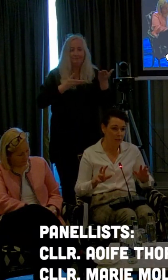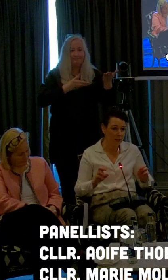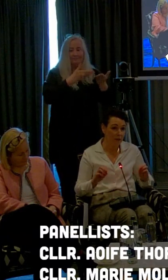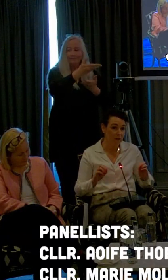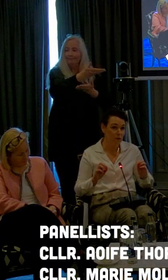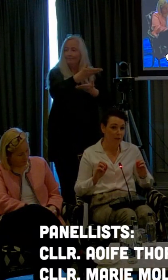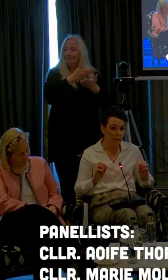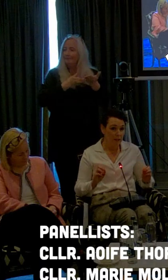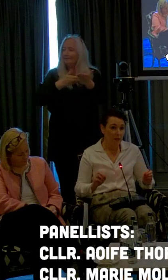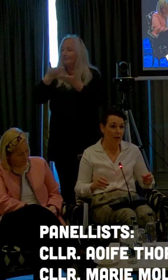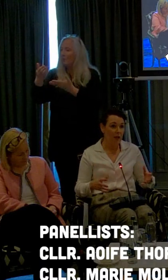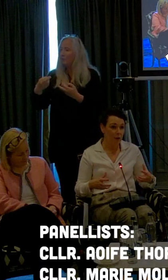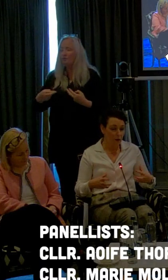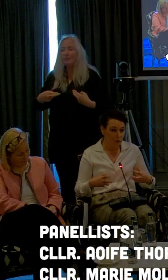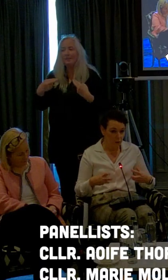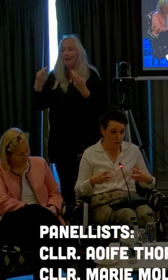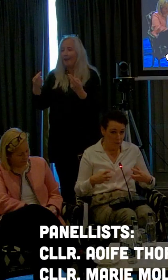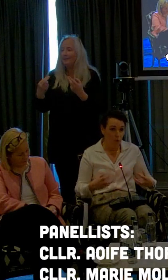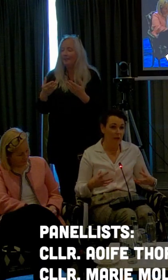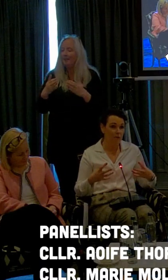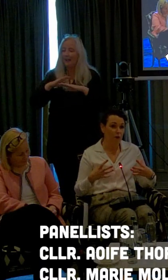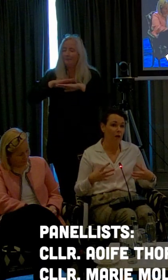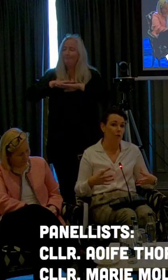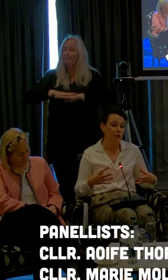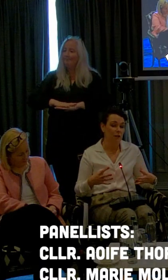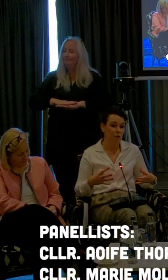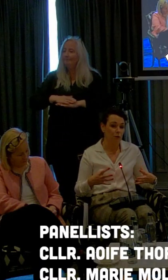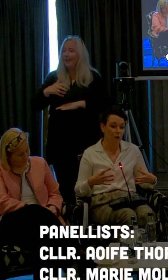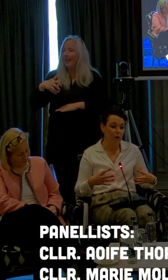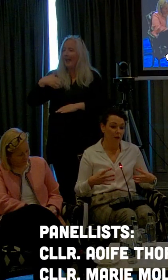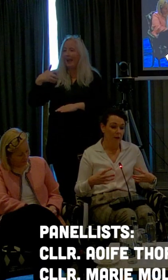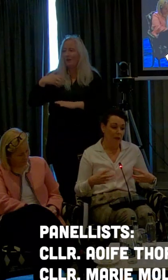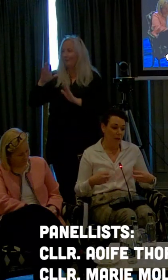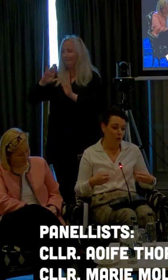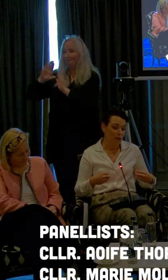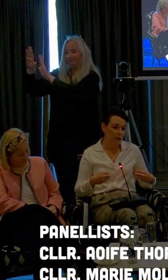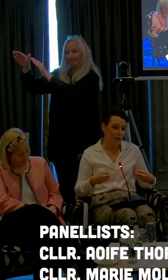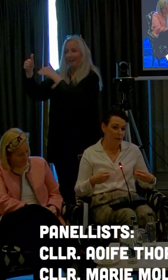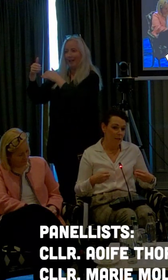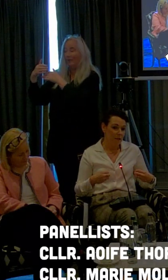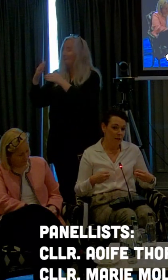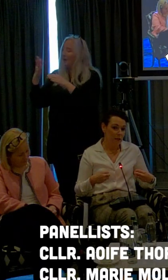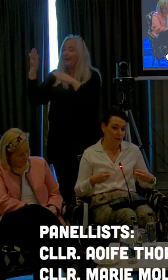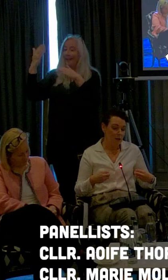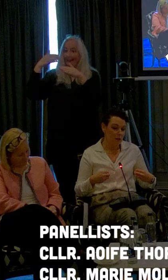able to leave the anger, the whatever, outside the door. And come in